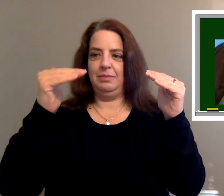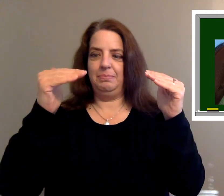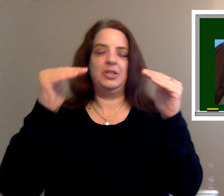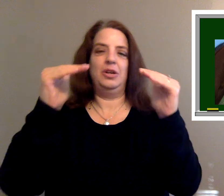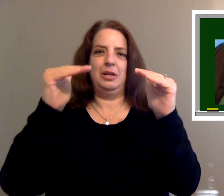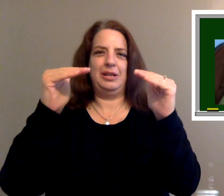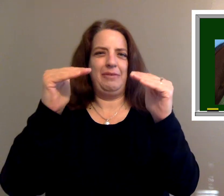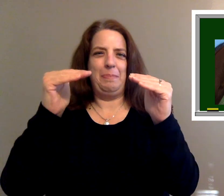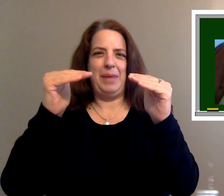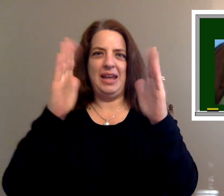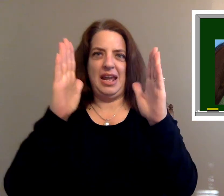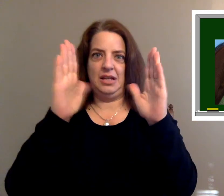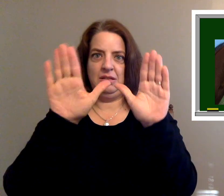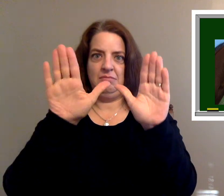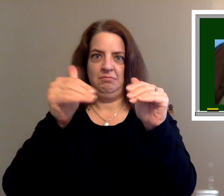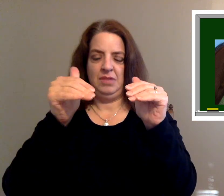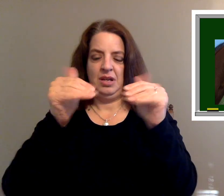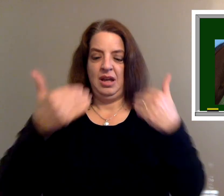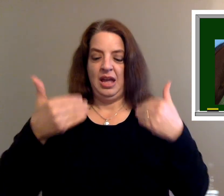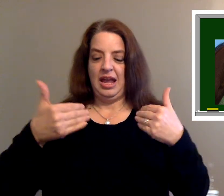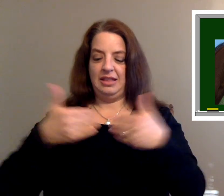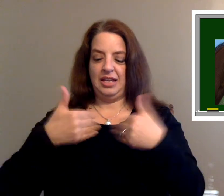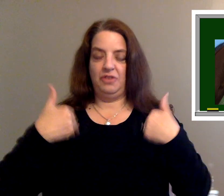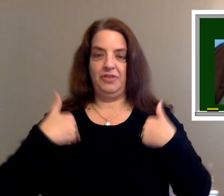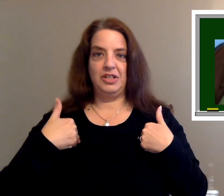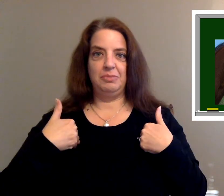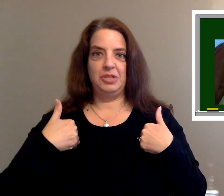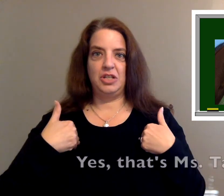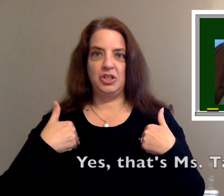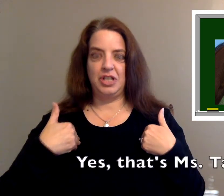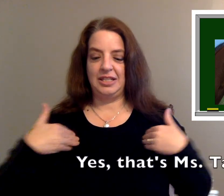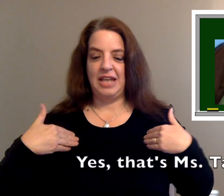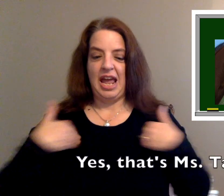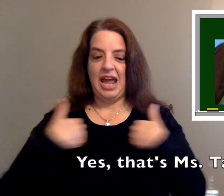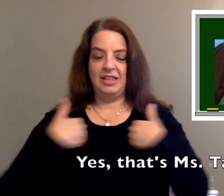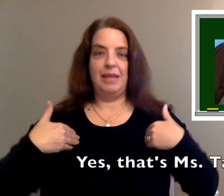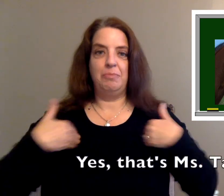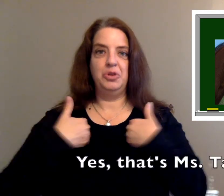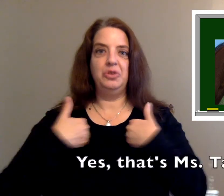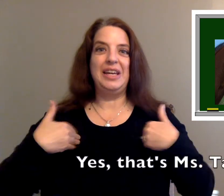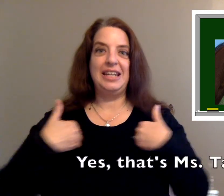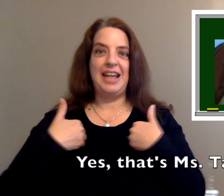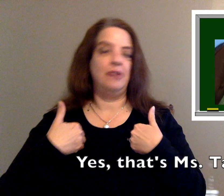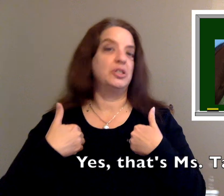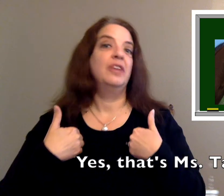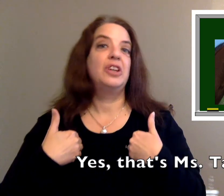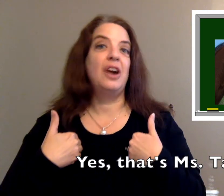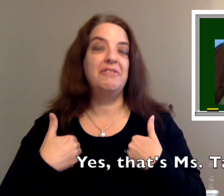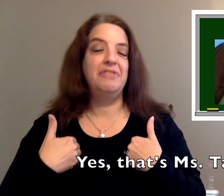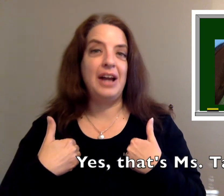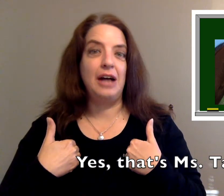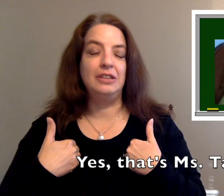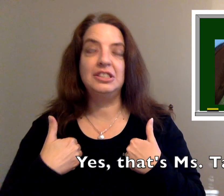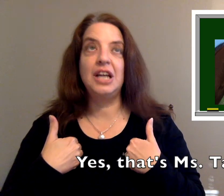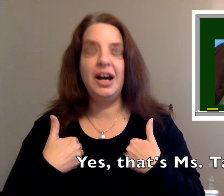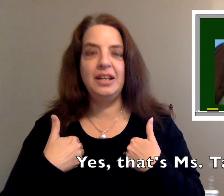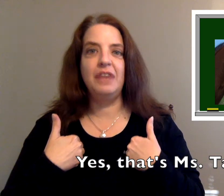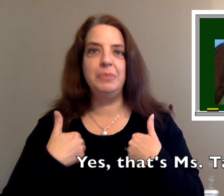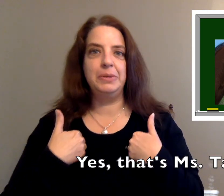So kind of a bent hand. And then your fingertips touch your chest, and then they move in and out. There are a ton of minimal